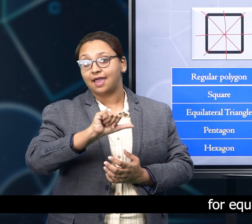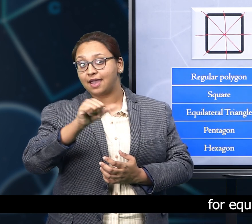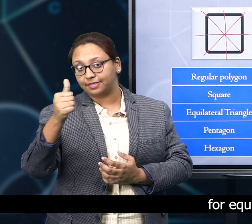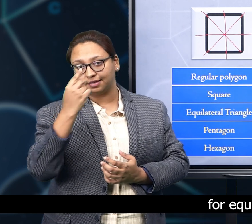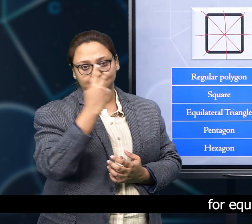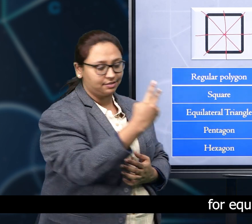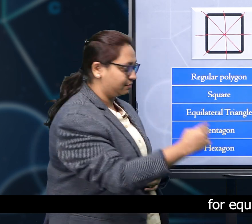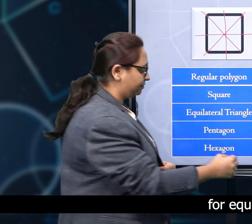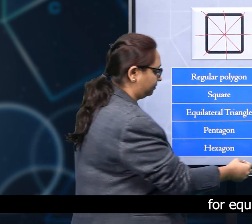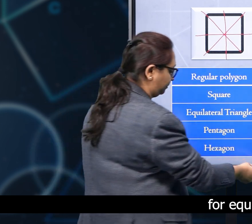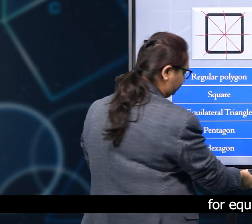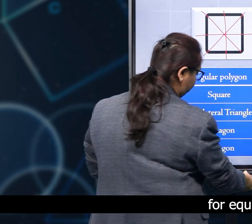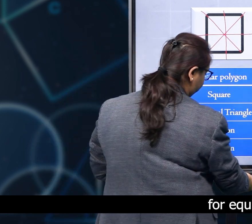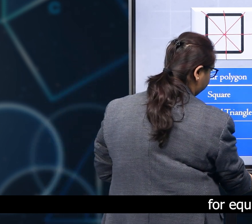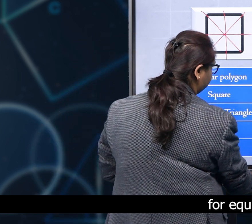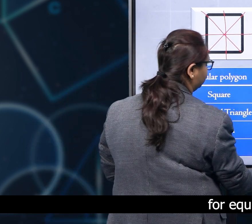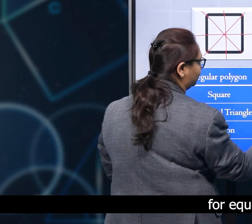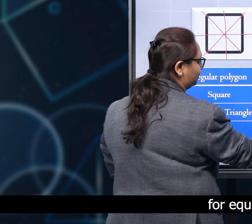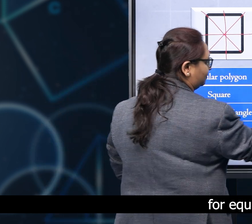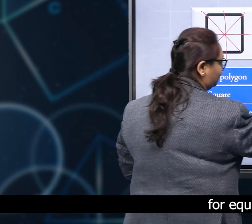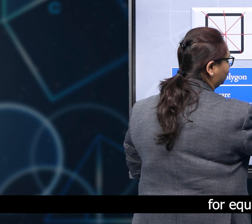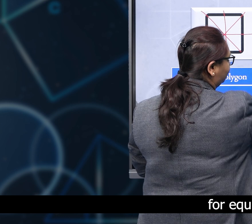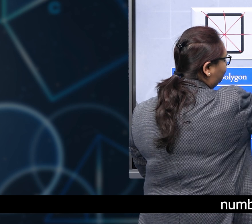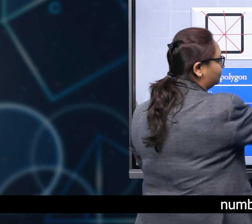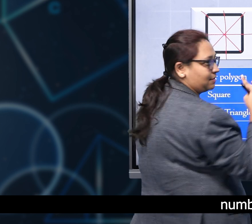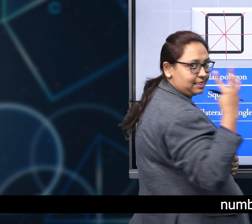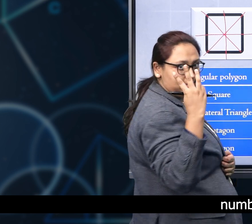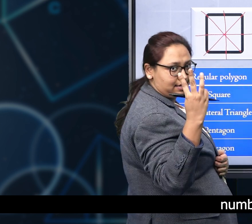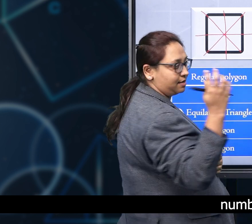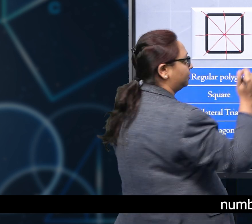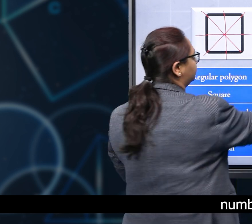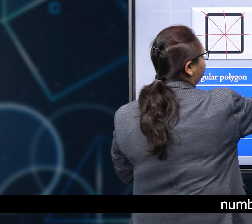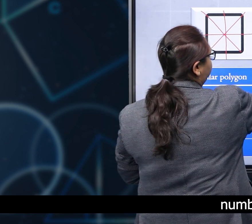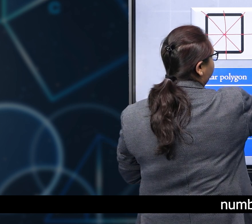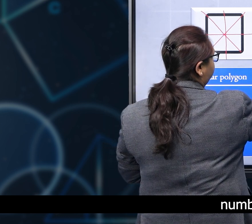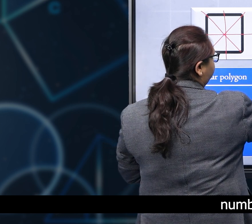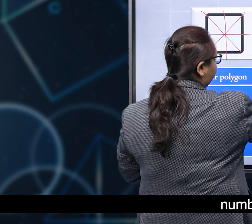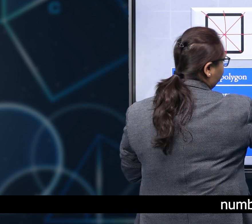For equilateral triangle, number of sides 3